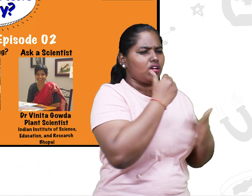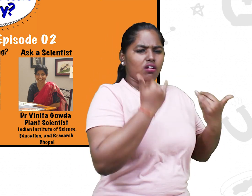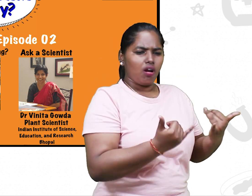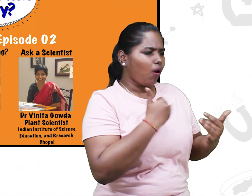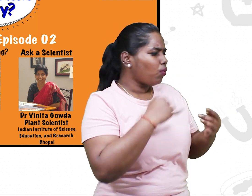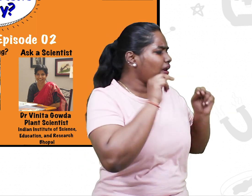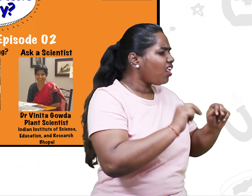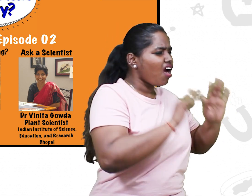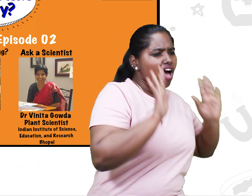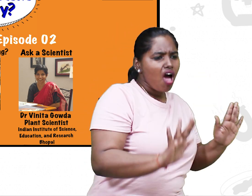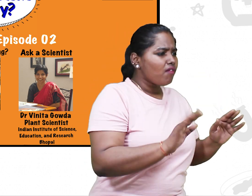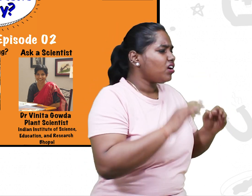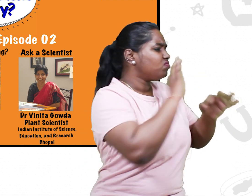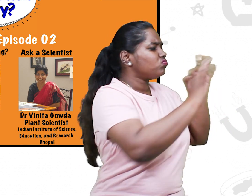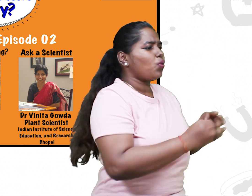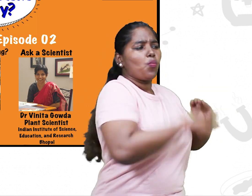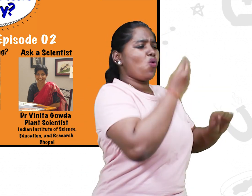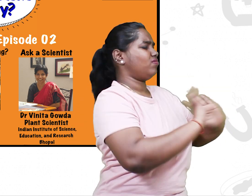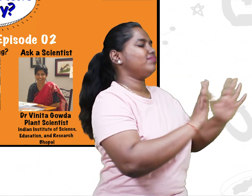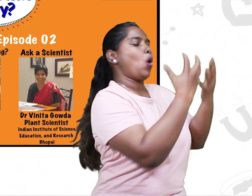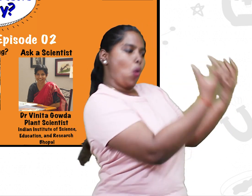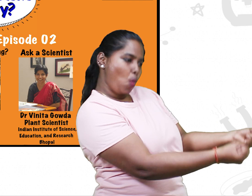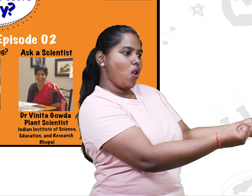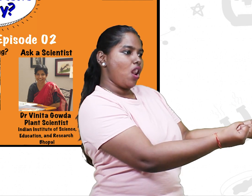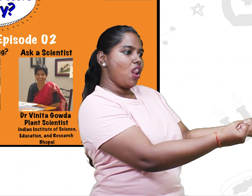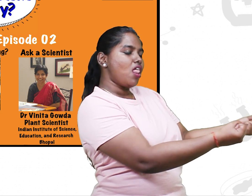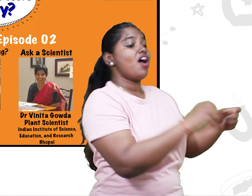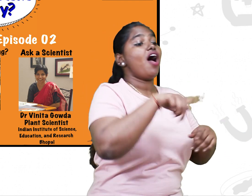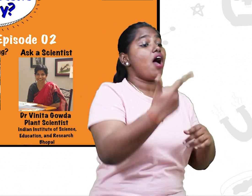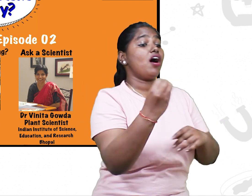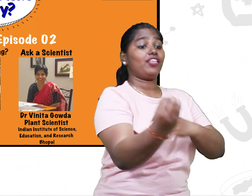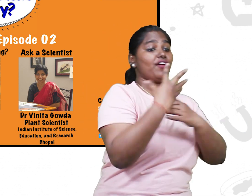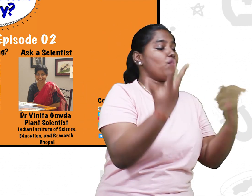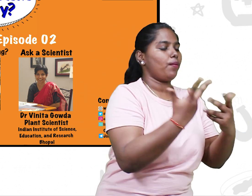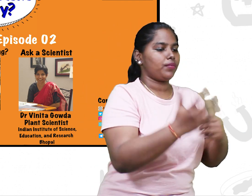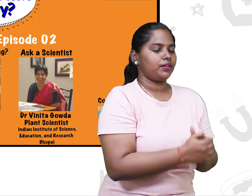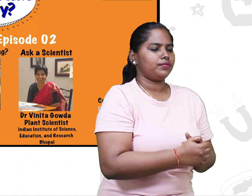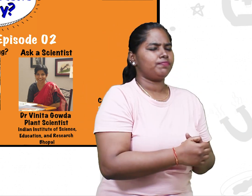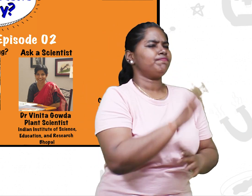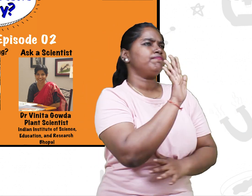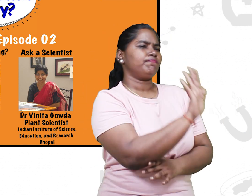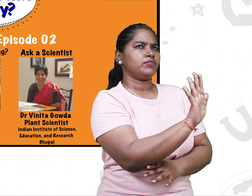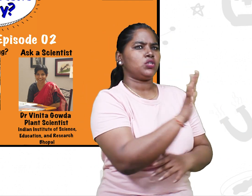running out of resources. Let's not make more cells for some time. And then there are messengers which say,